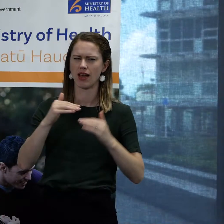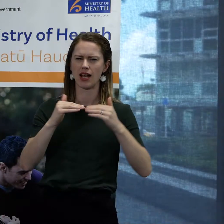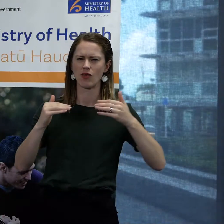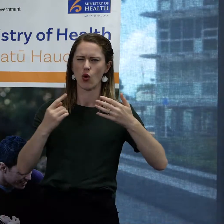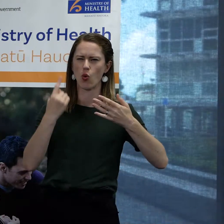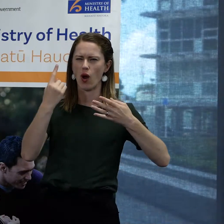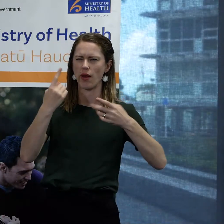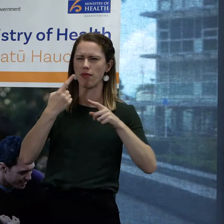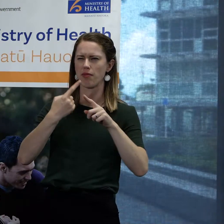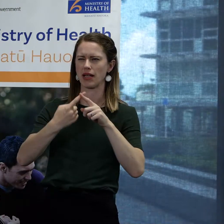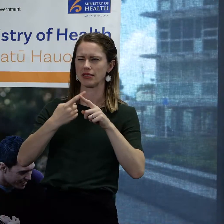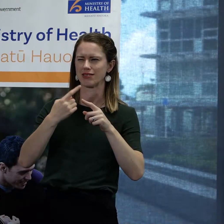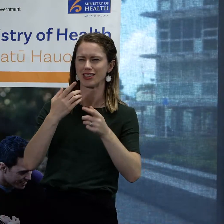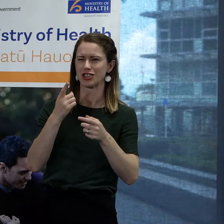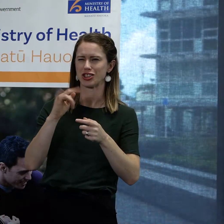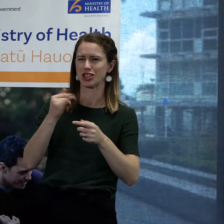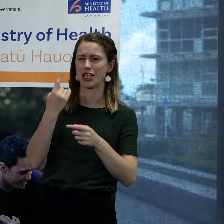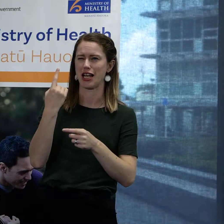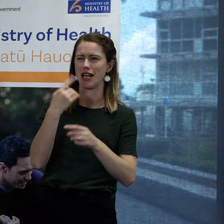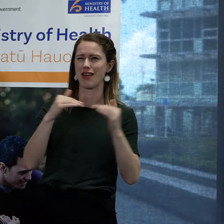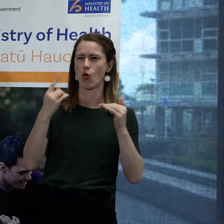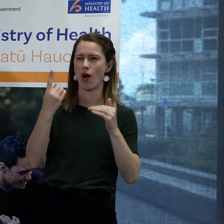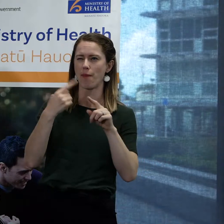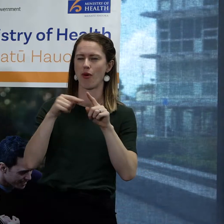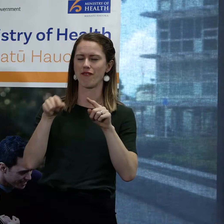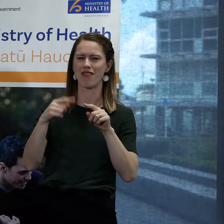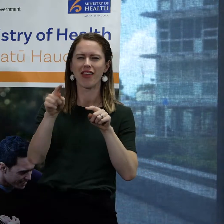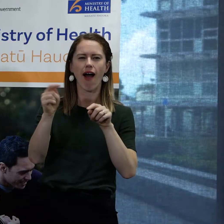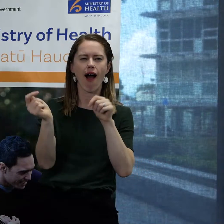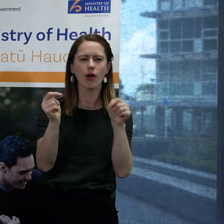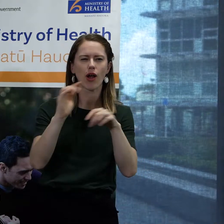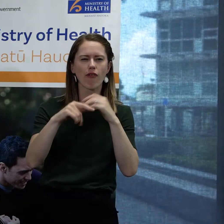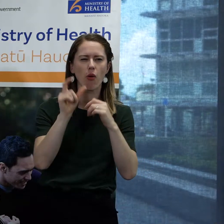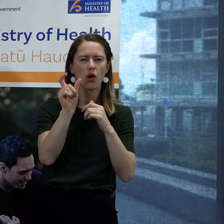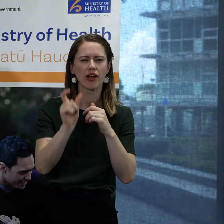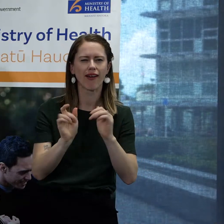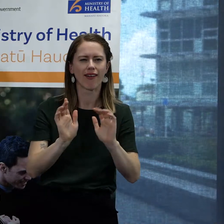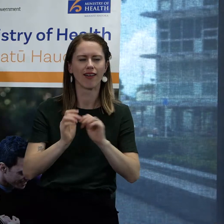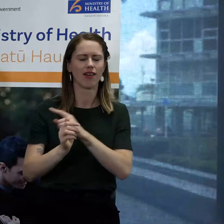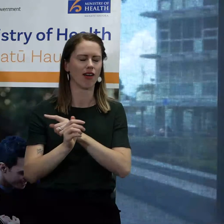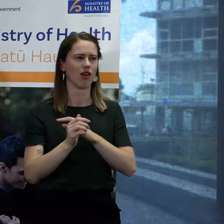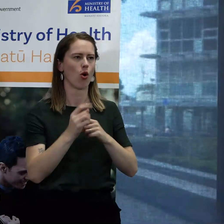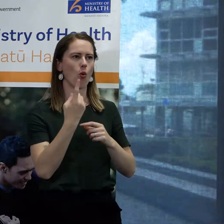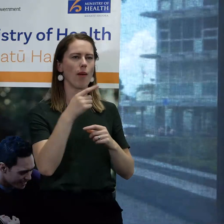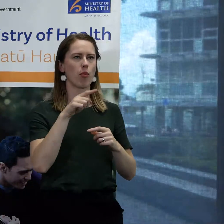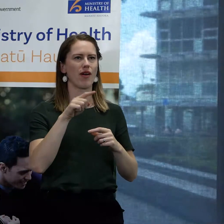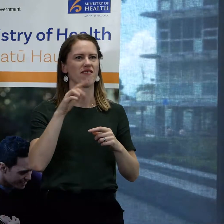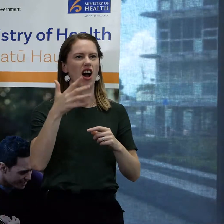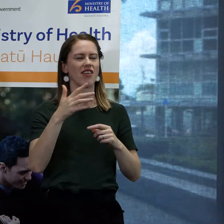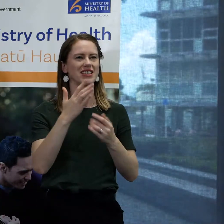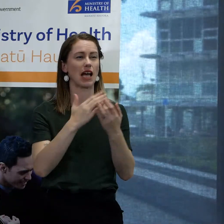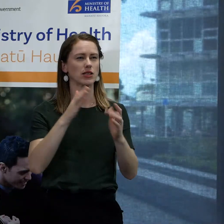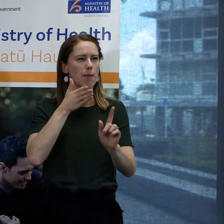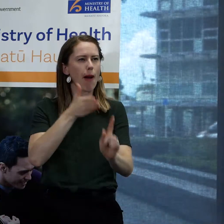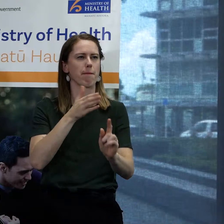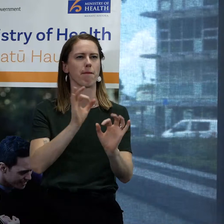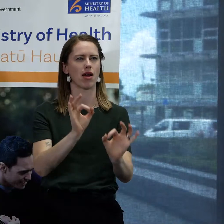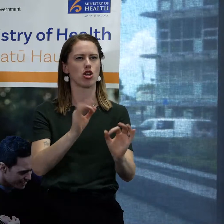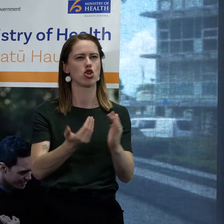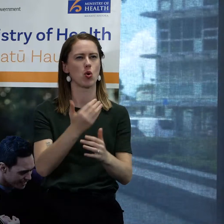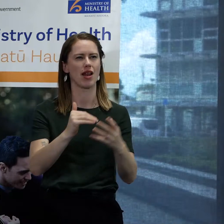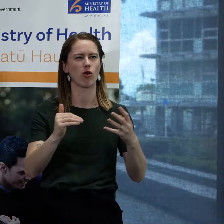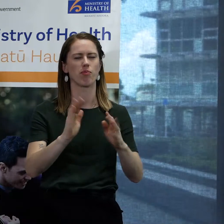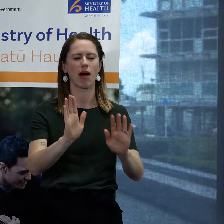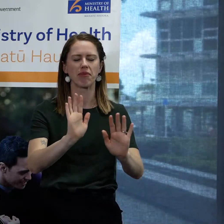effectively be level 1.5? It's just semantics. Well, it's just the 1.5 sounds very exact, doesn't it? And it sounds like a new